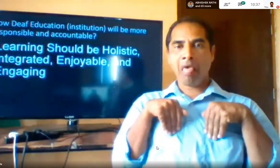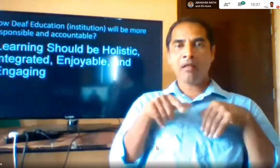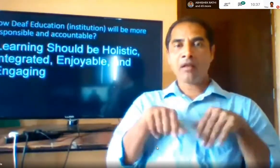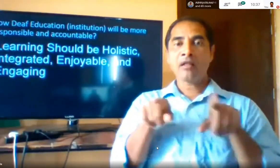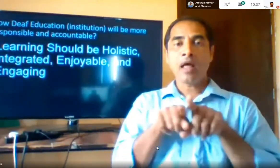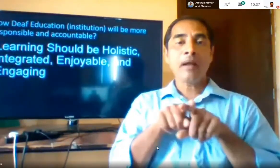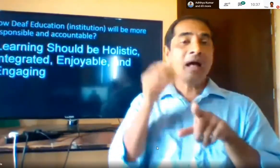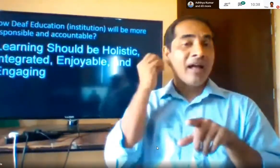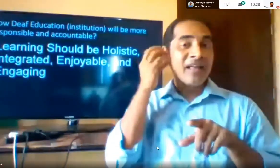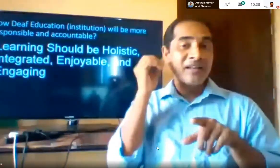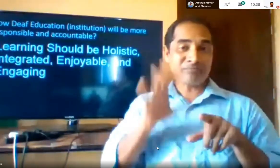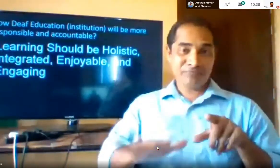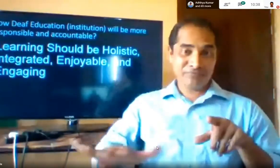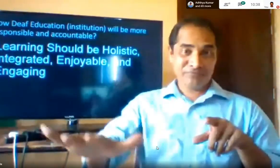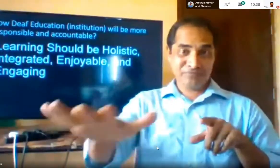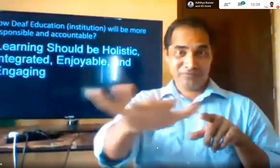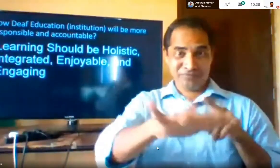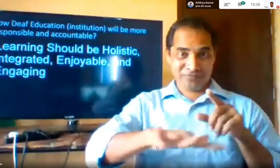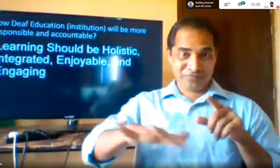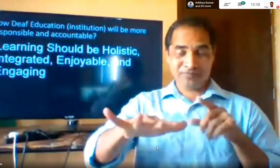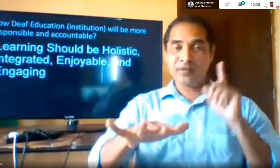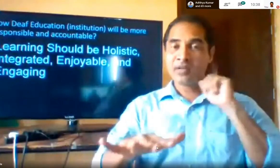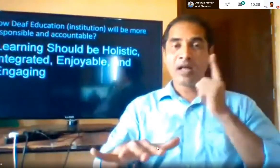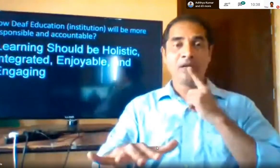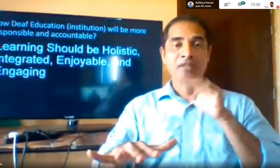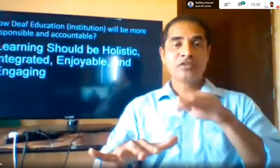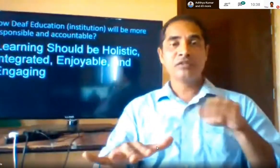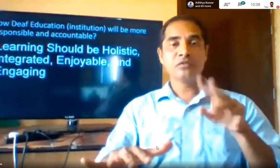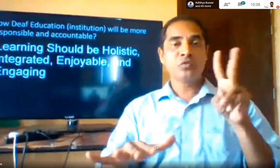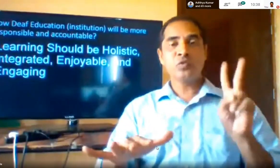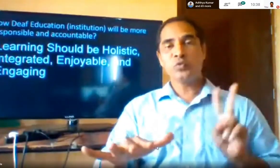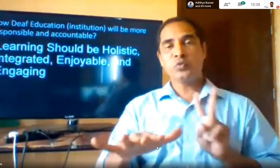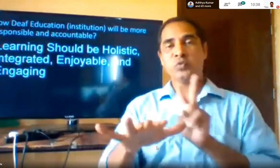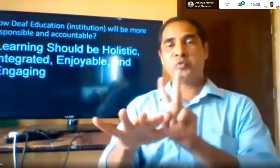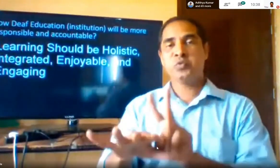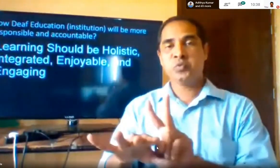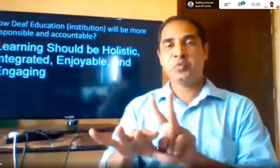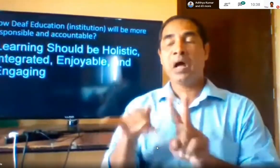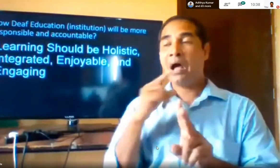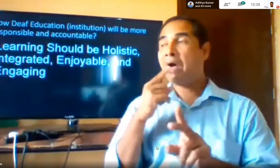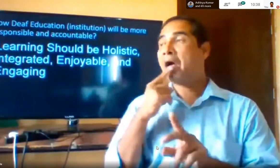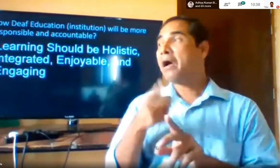the work. We should not sit idle. We have to interact with the society.